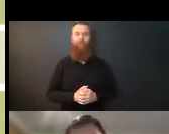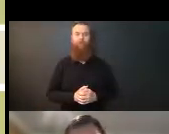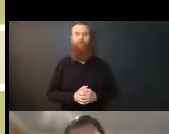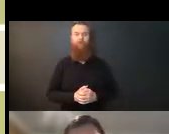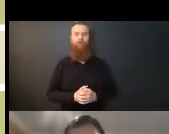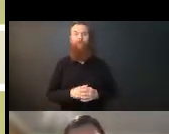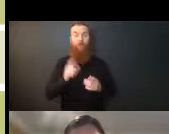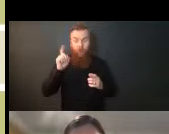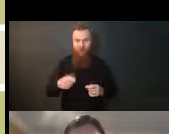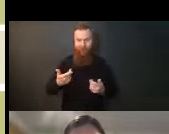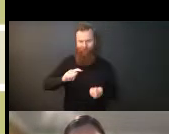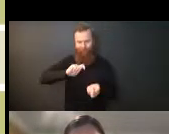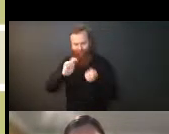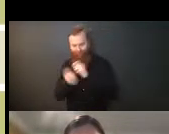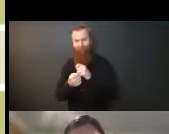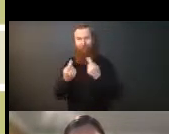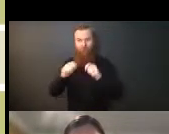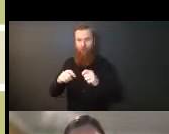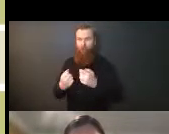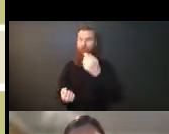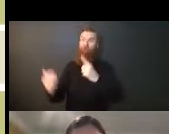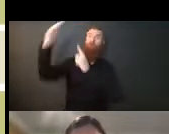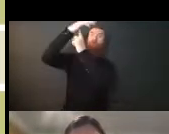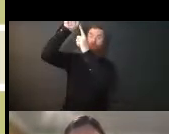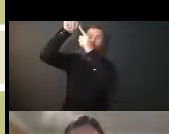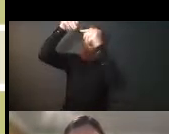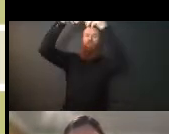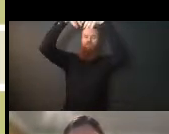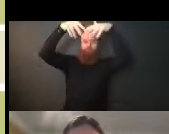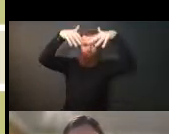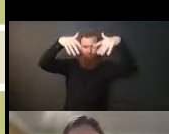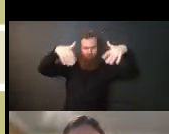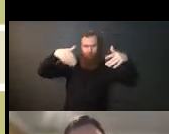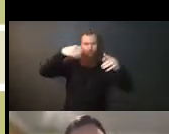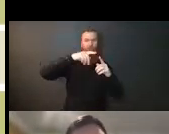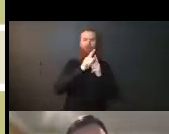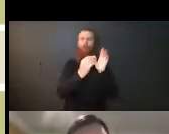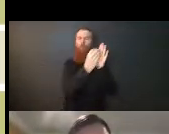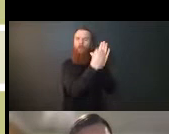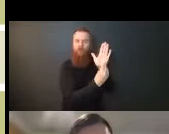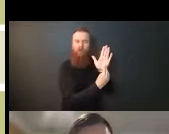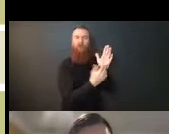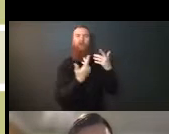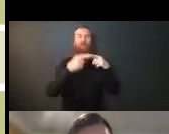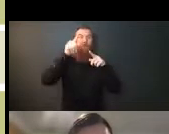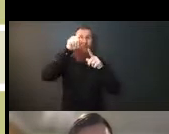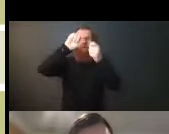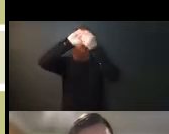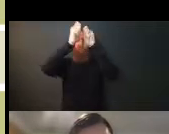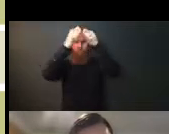that Carly spoke around, policies and etc. And then the sixth one is